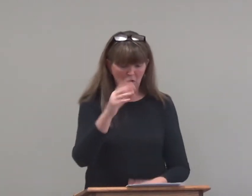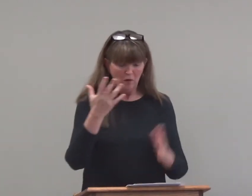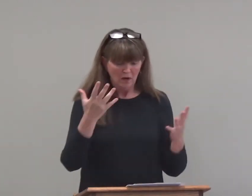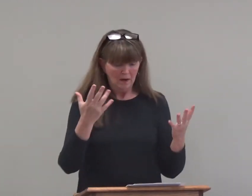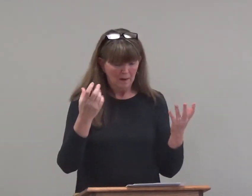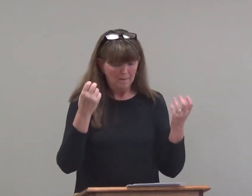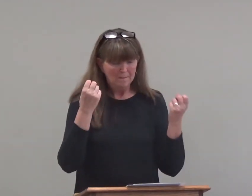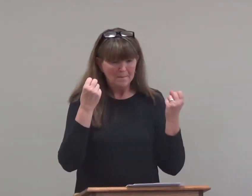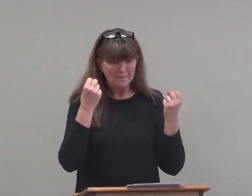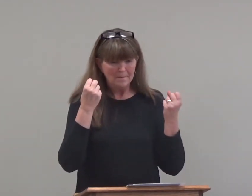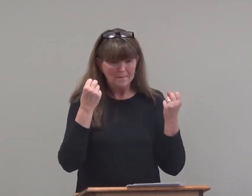too.